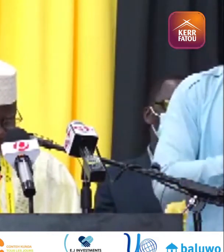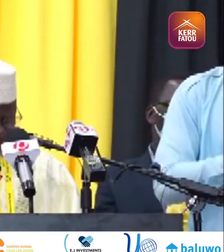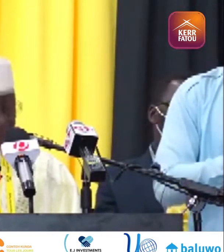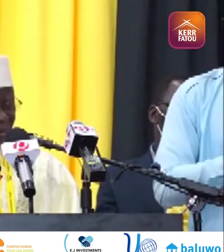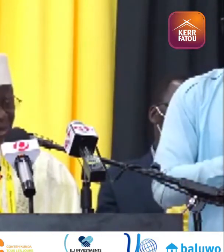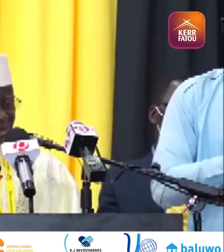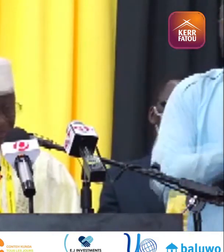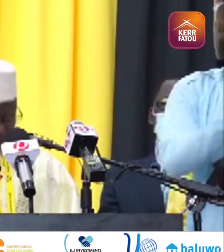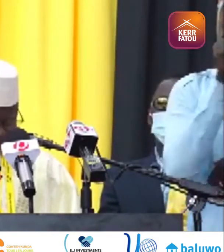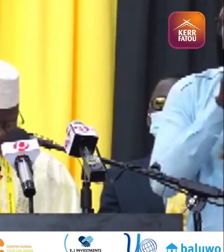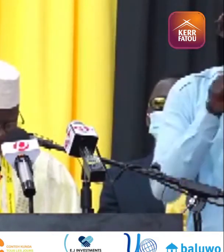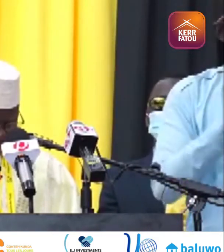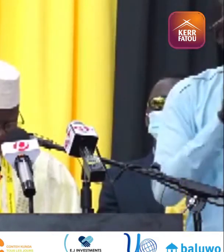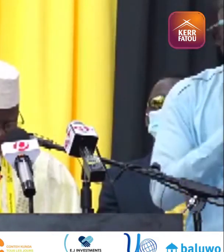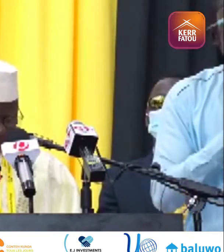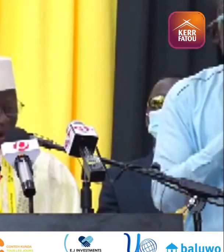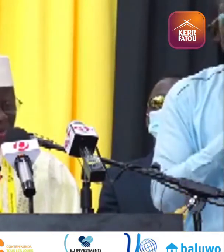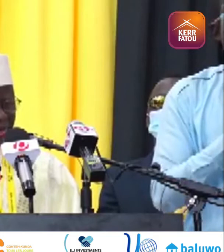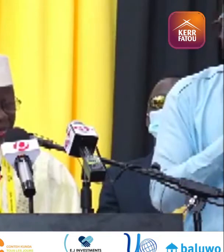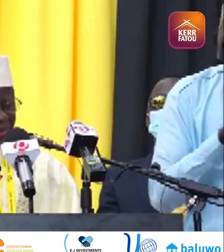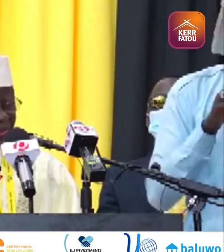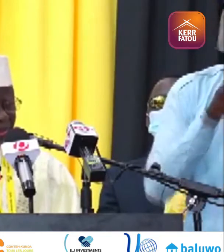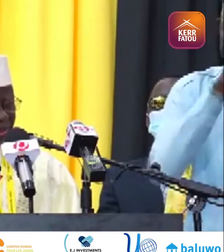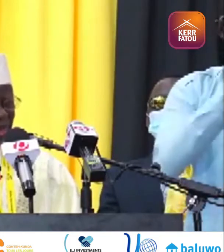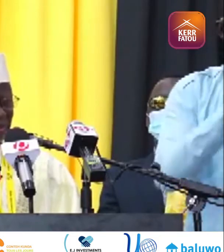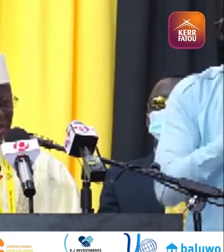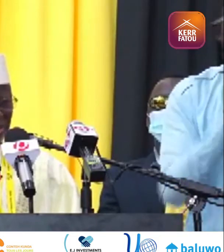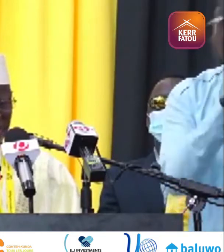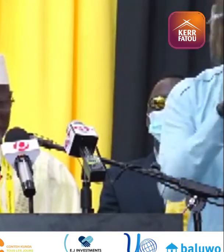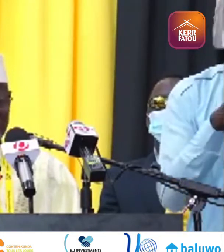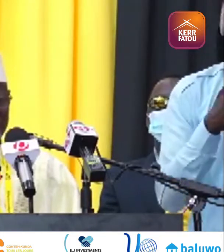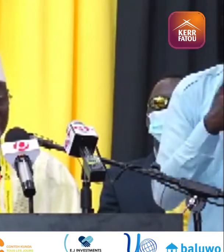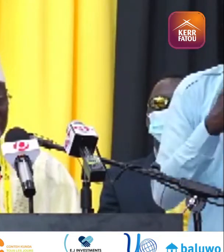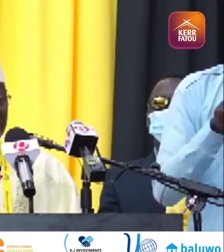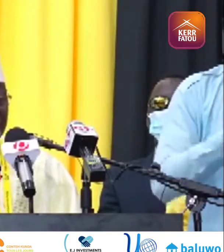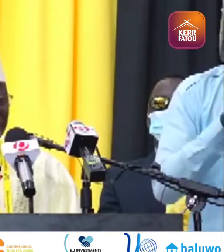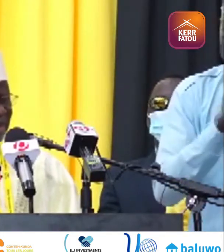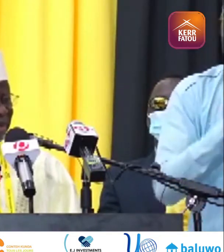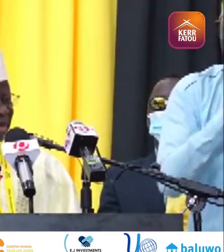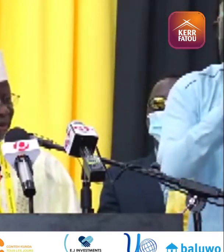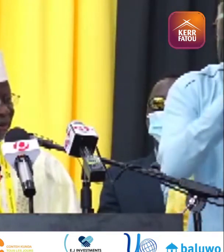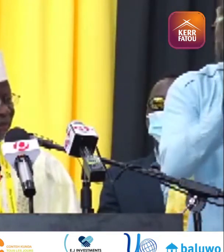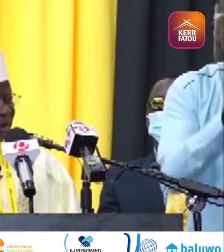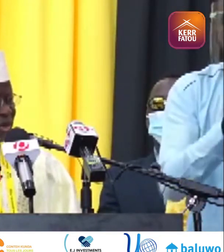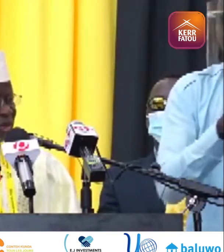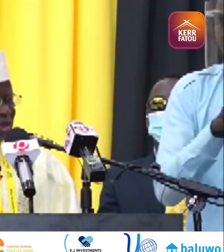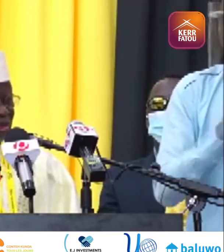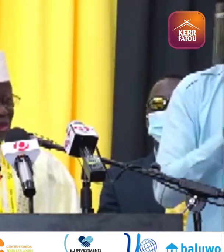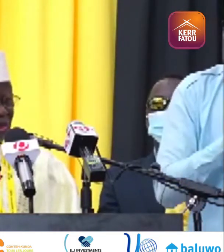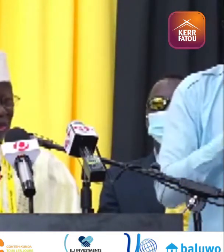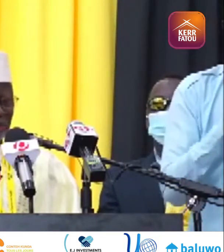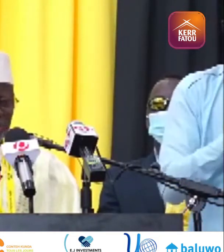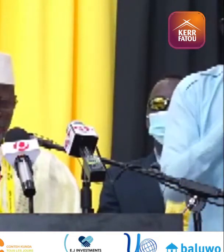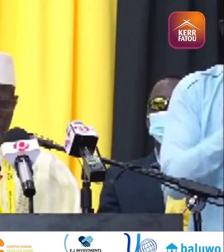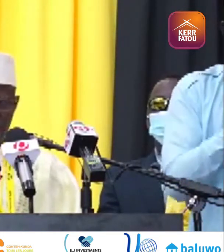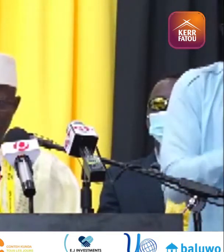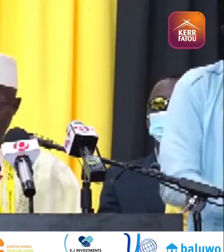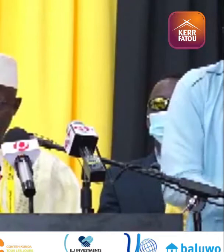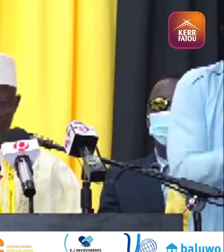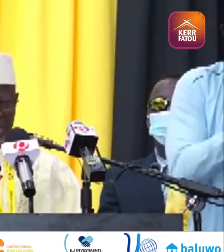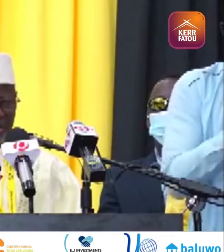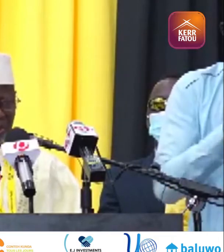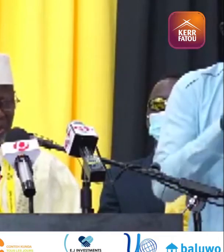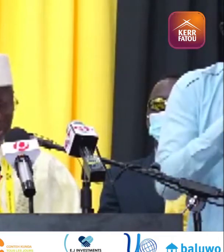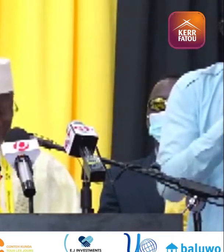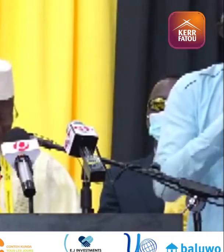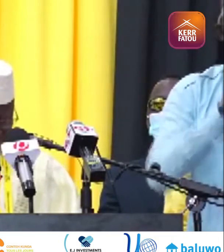And it was a rally that was accompanied by the laying of the foundation stone for the UDP